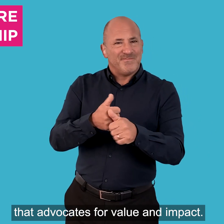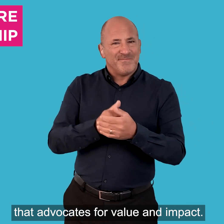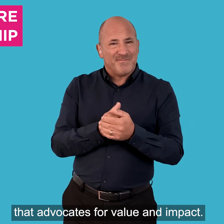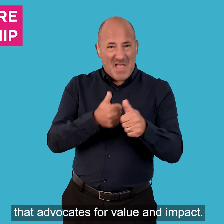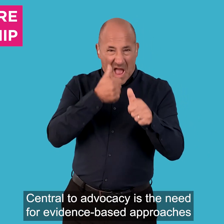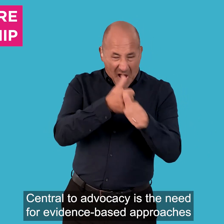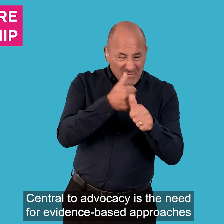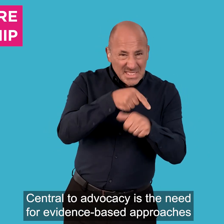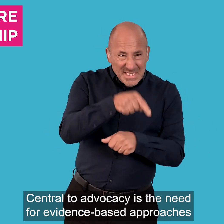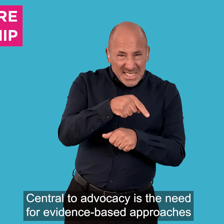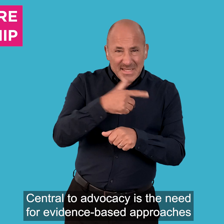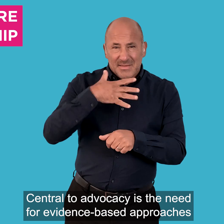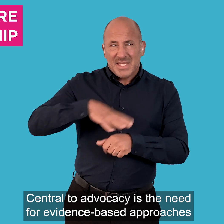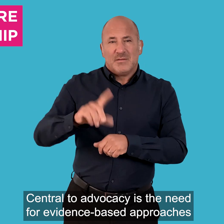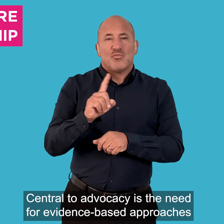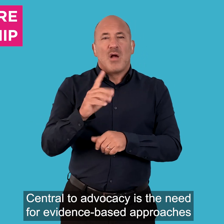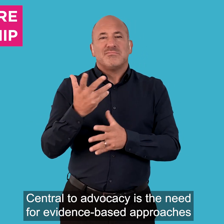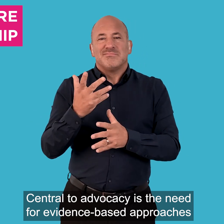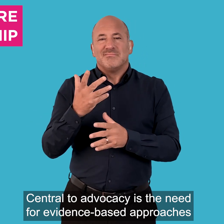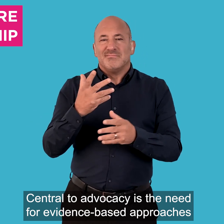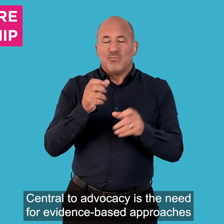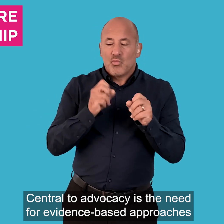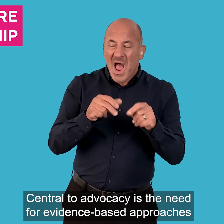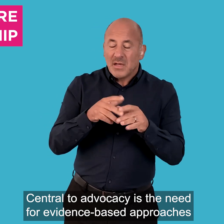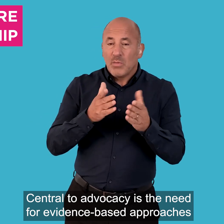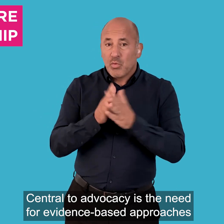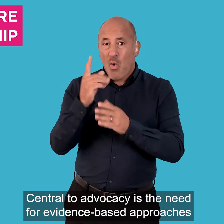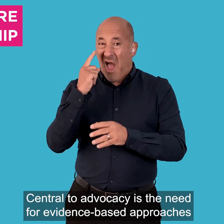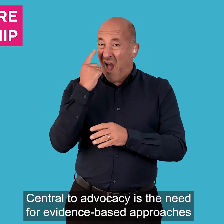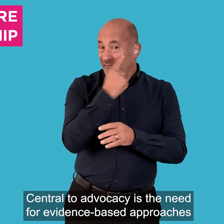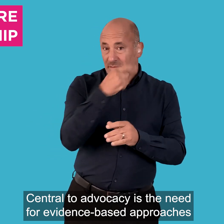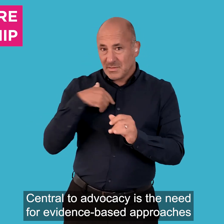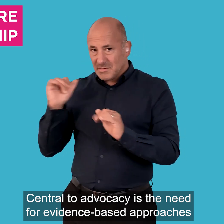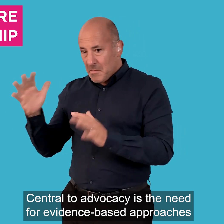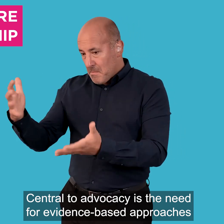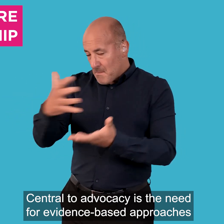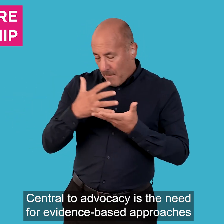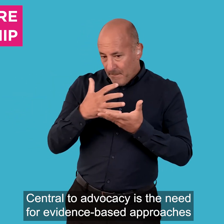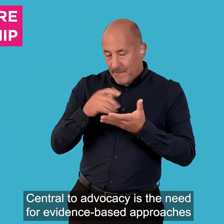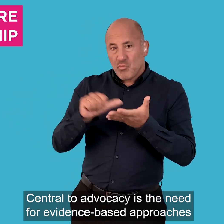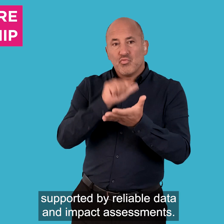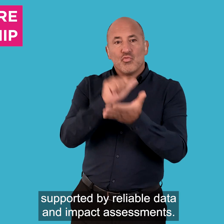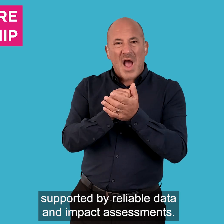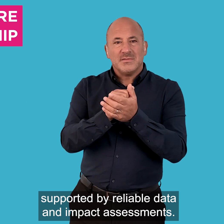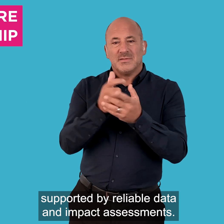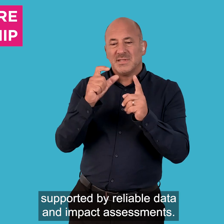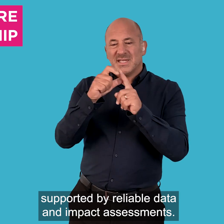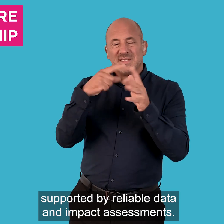impact. Central to advocacy is the need for evidence-based approaches supported